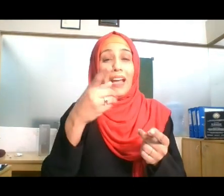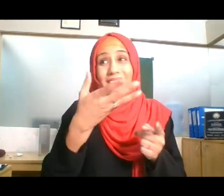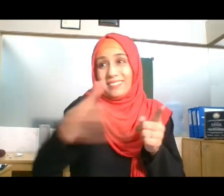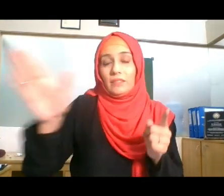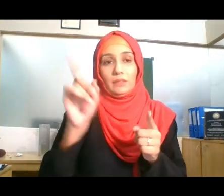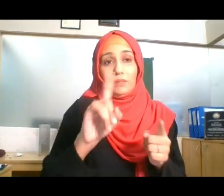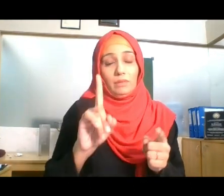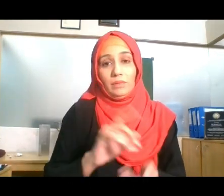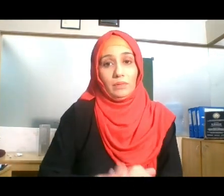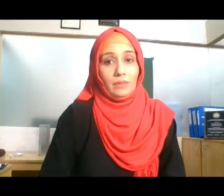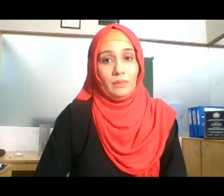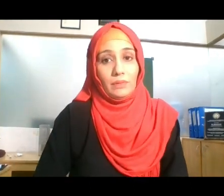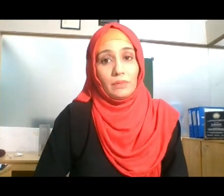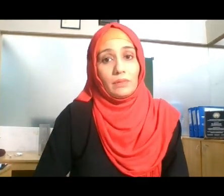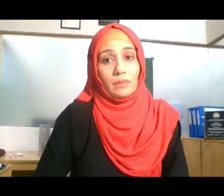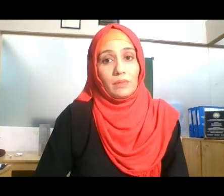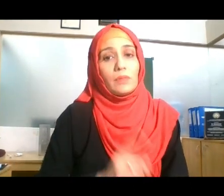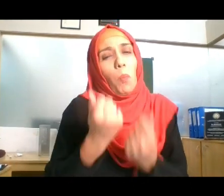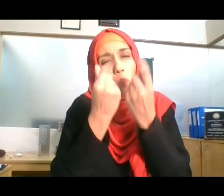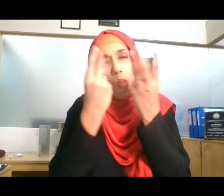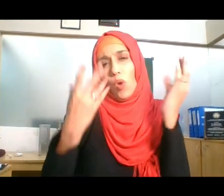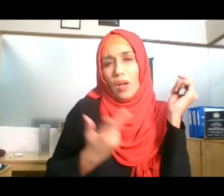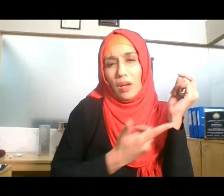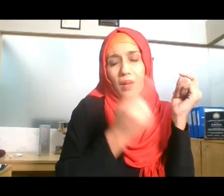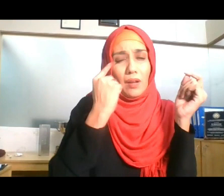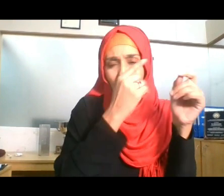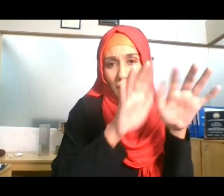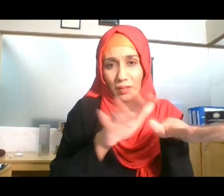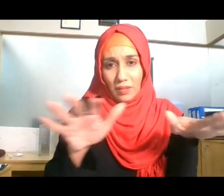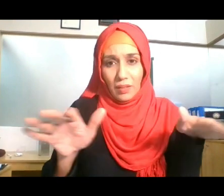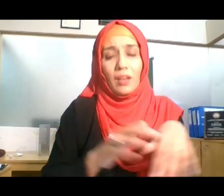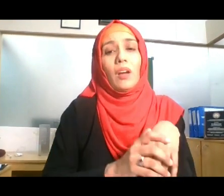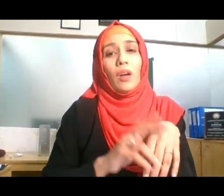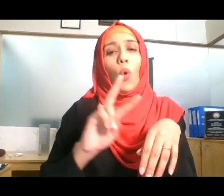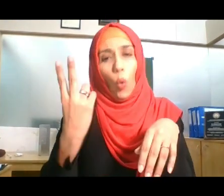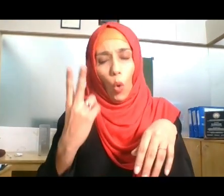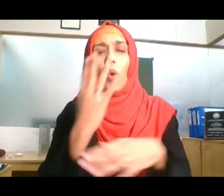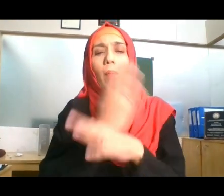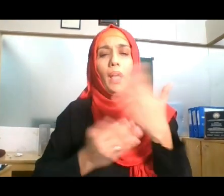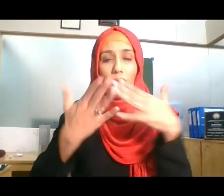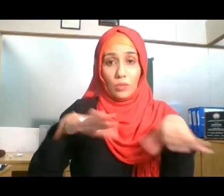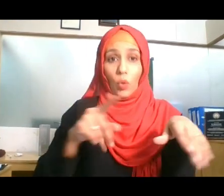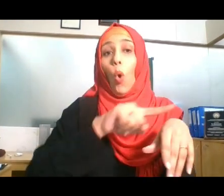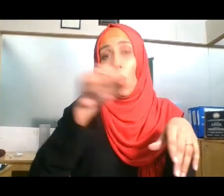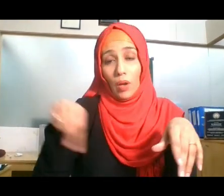have seen that there are a number of people with visual impairment as well as other disabilities